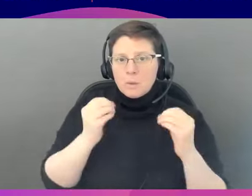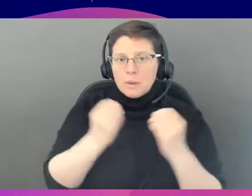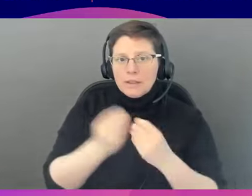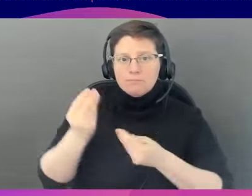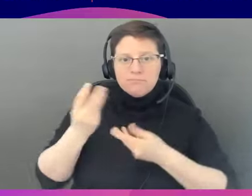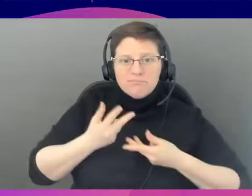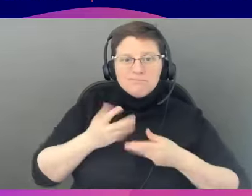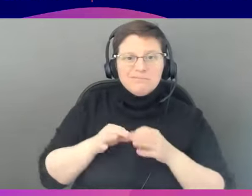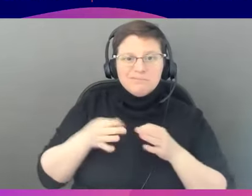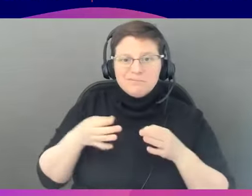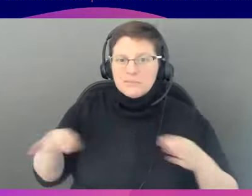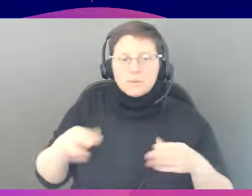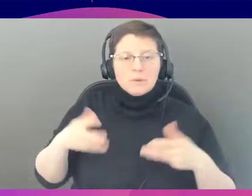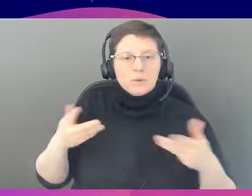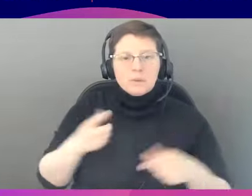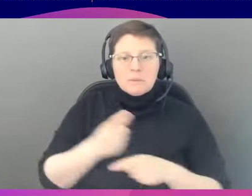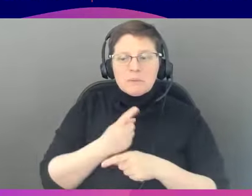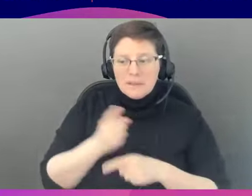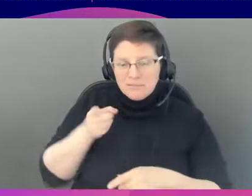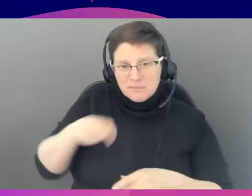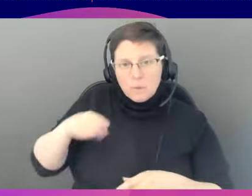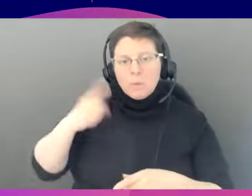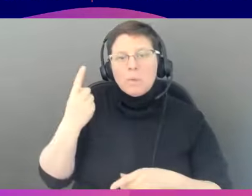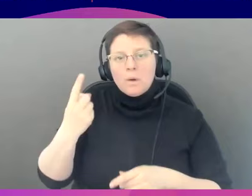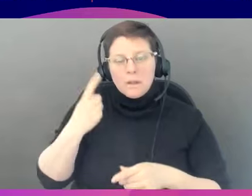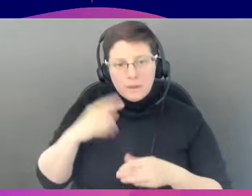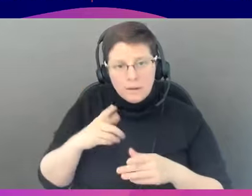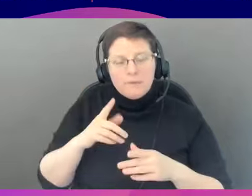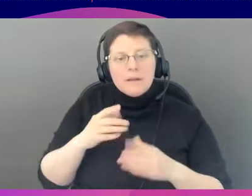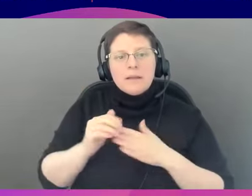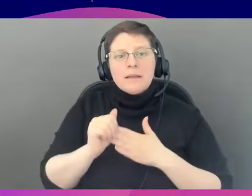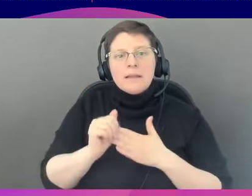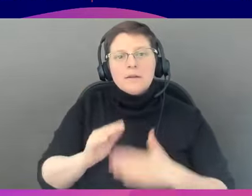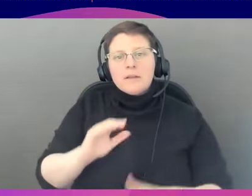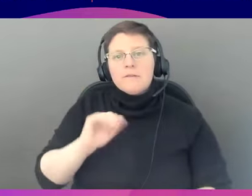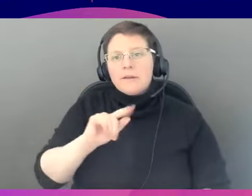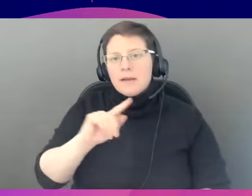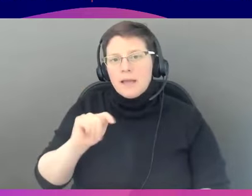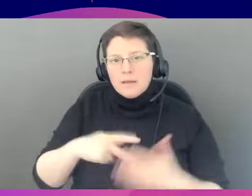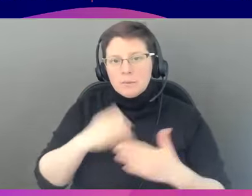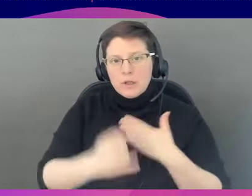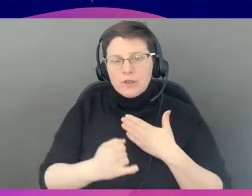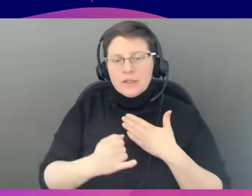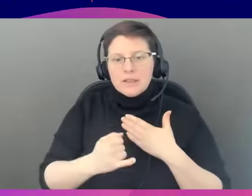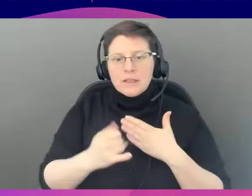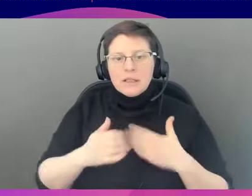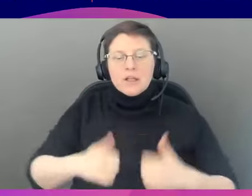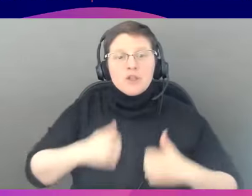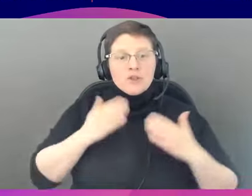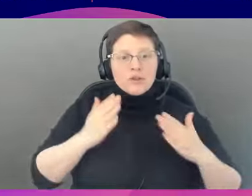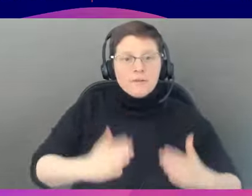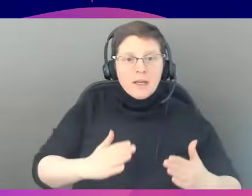of the lead partners of the ACT project. So the language that we use includes survivors rather